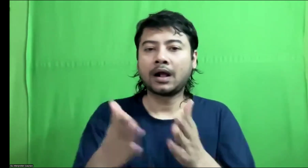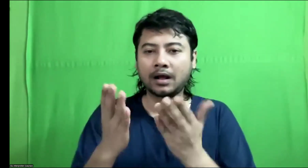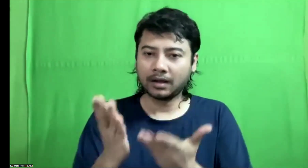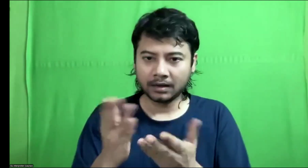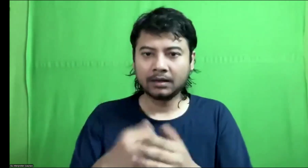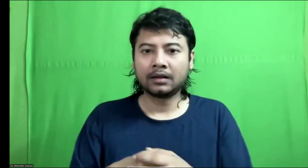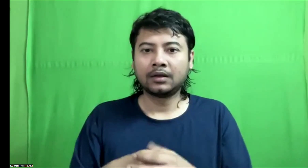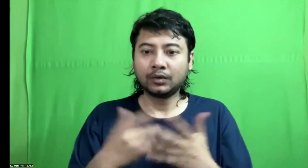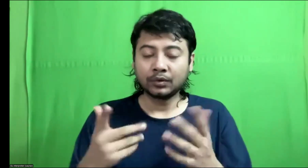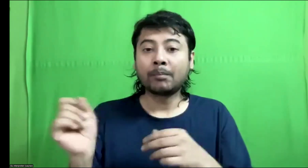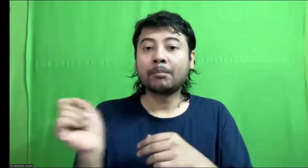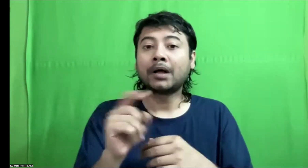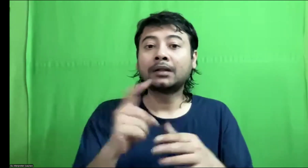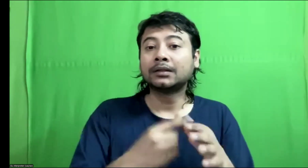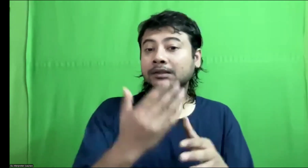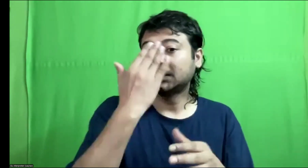Krishna.